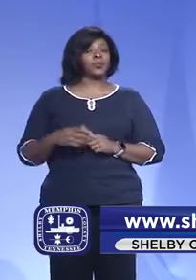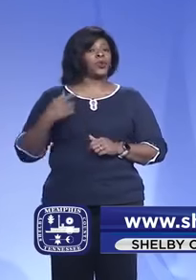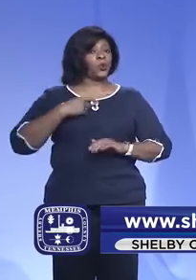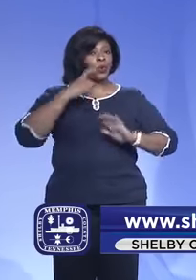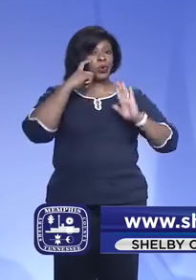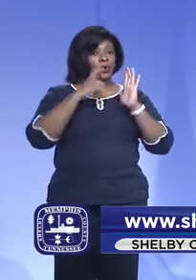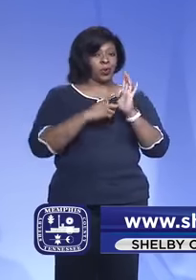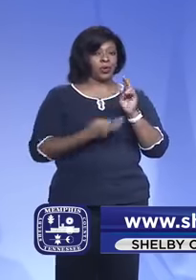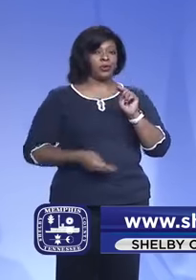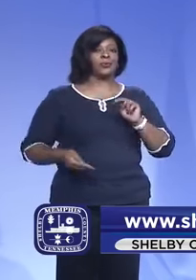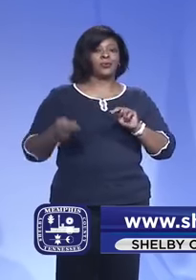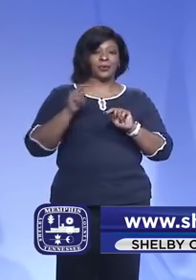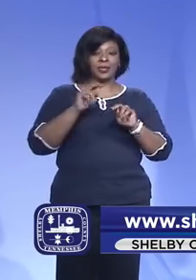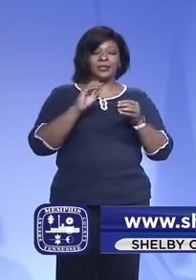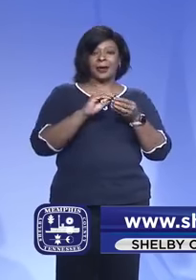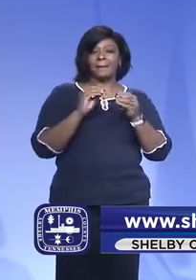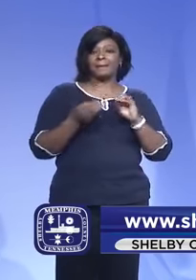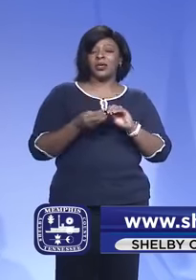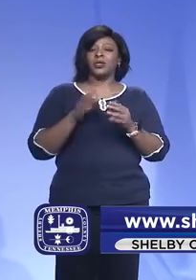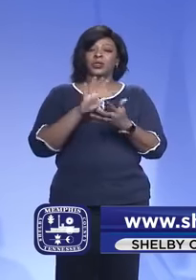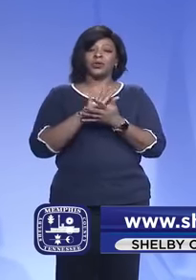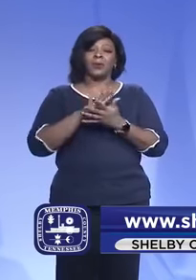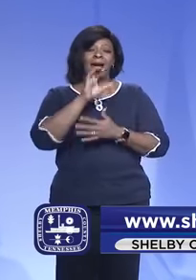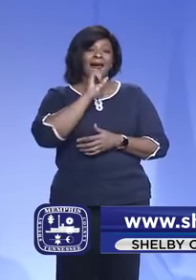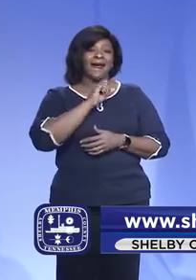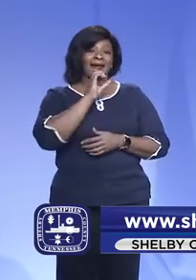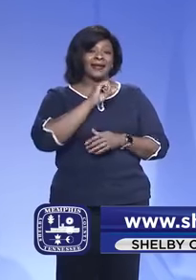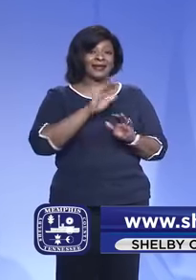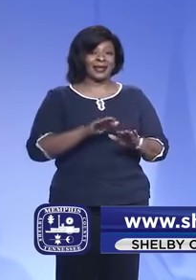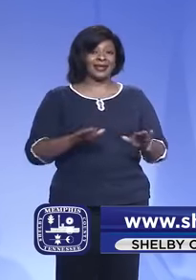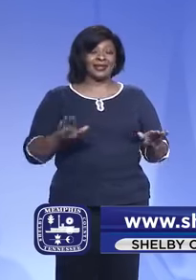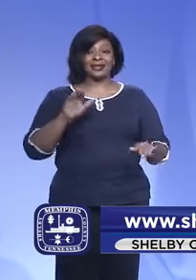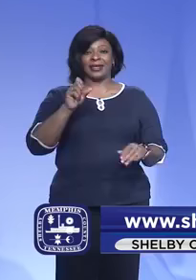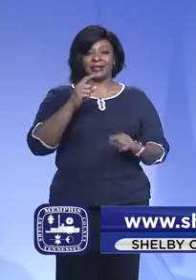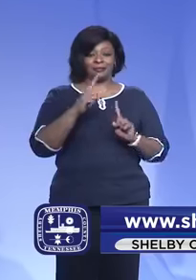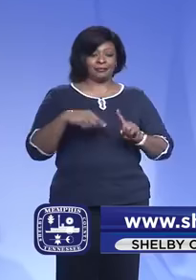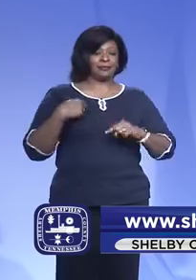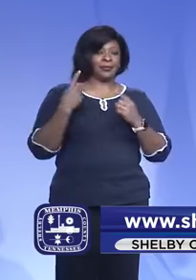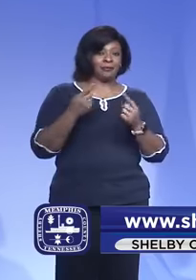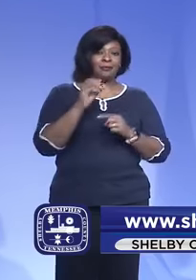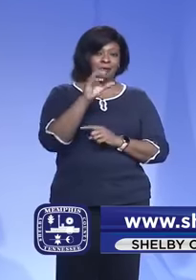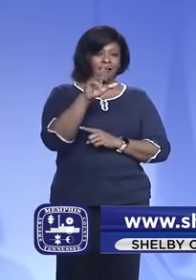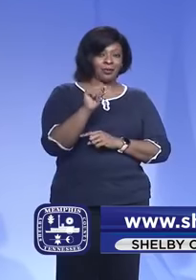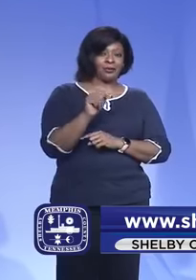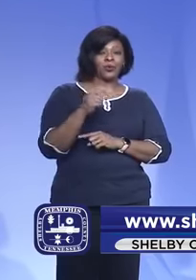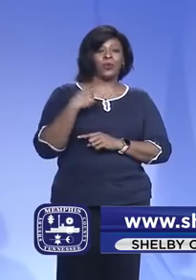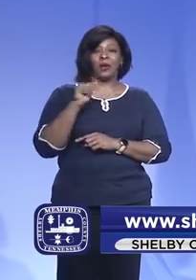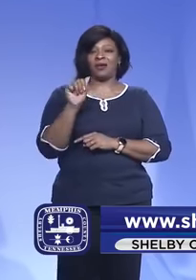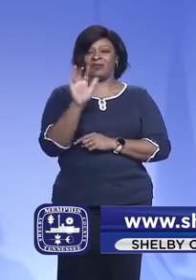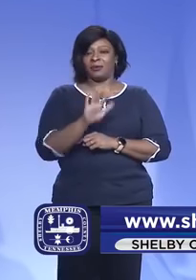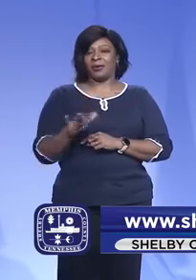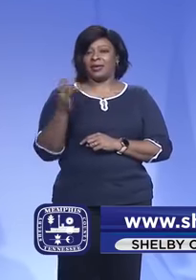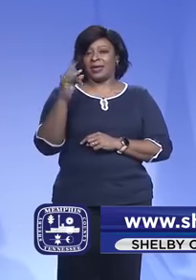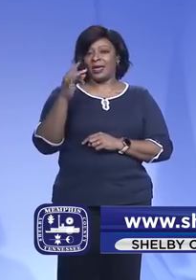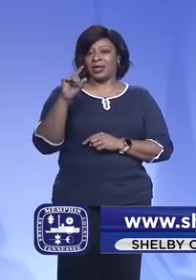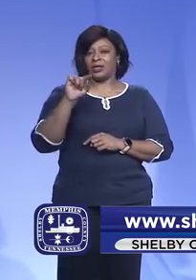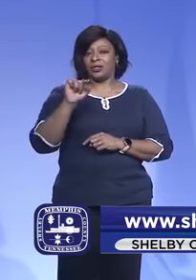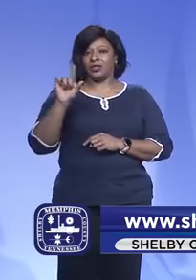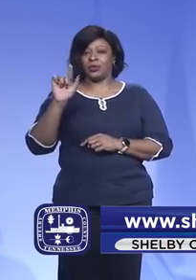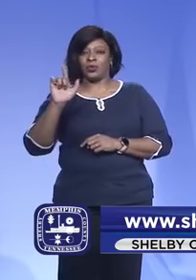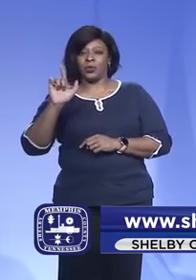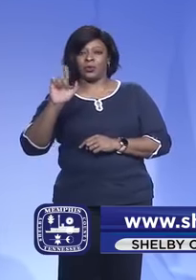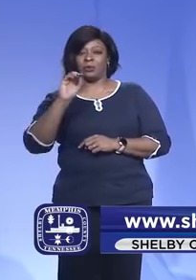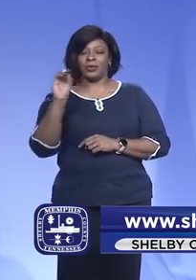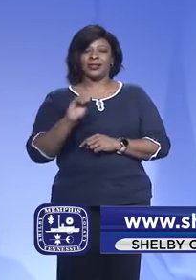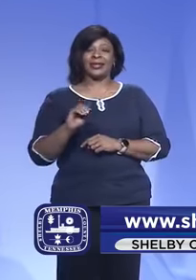an increase in school-age cases in the latter half of October, and we're averaging about 18 to 21 cases